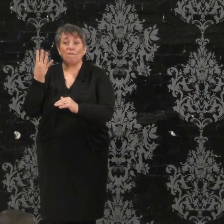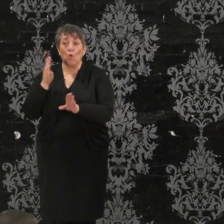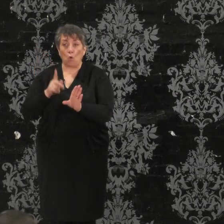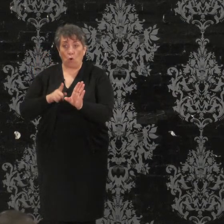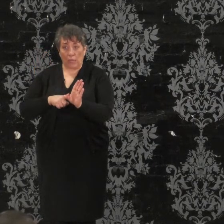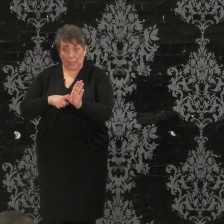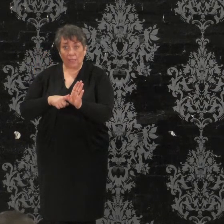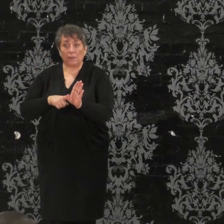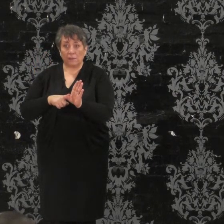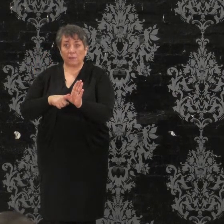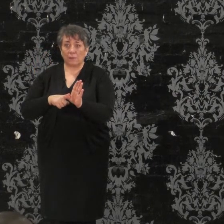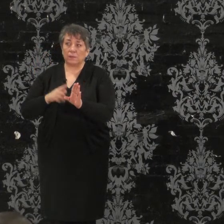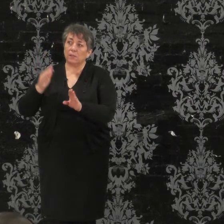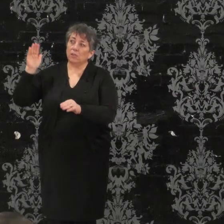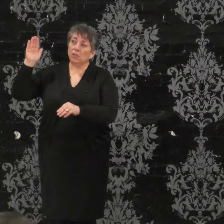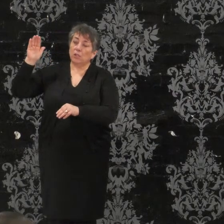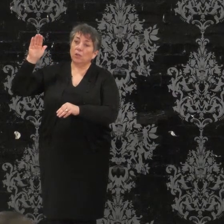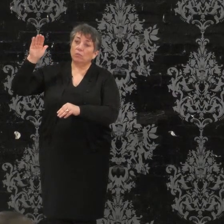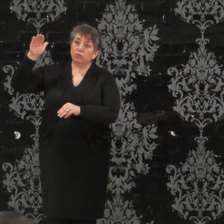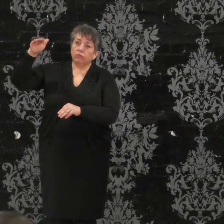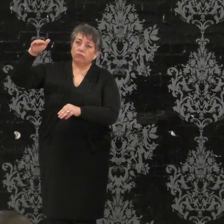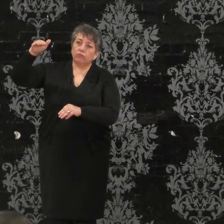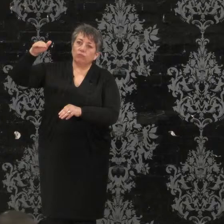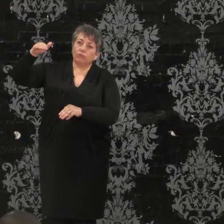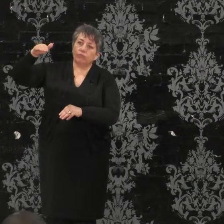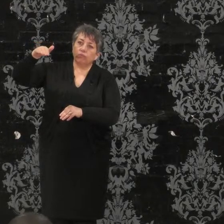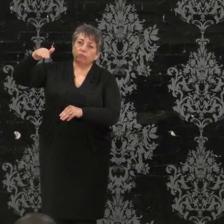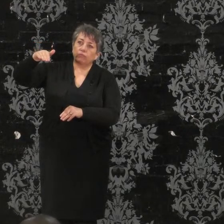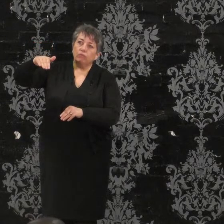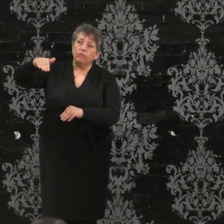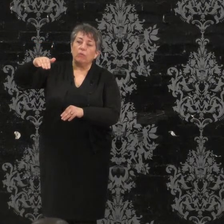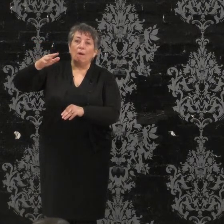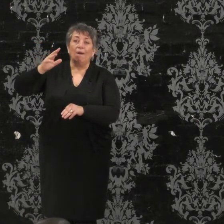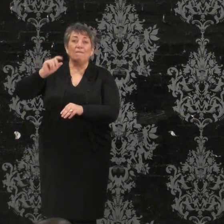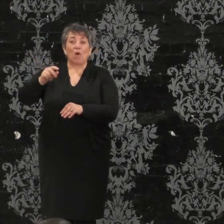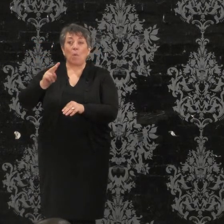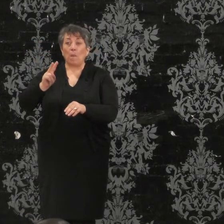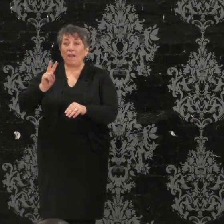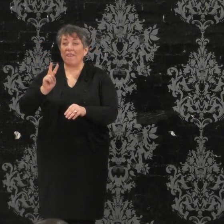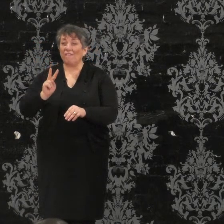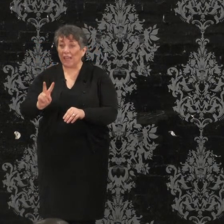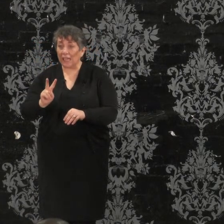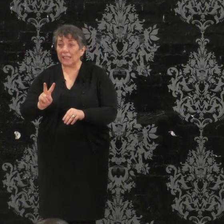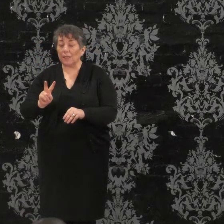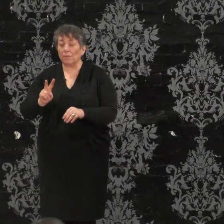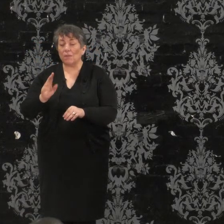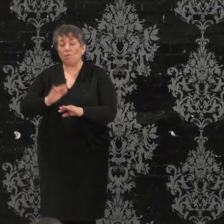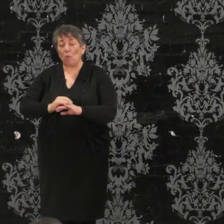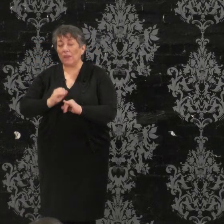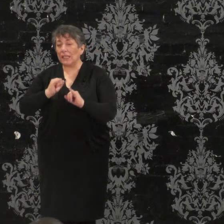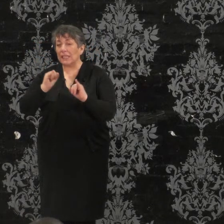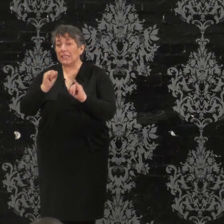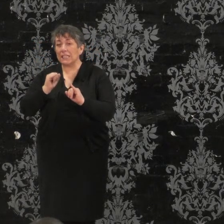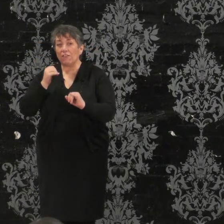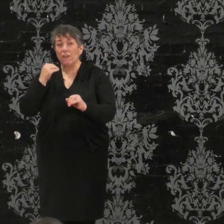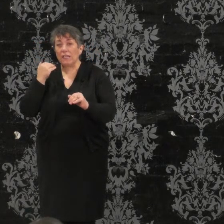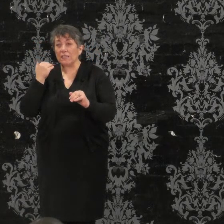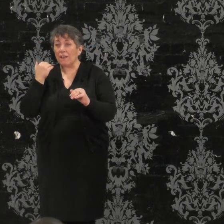downward trend in the number of victims of the most serious violence under the age of